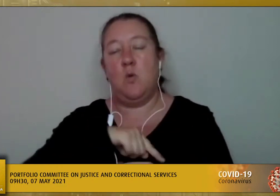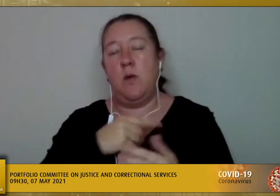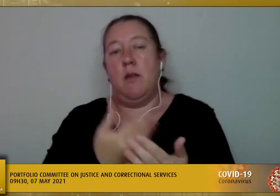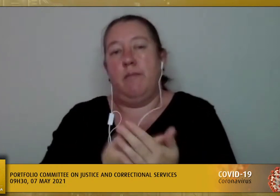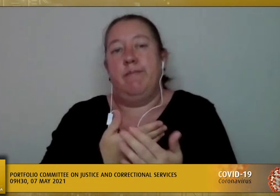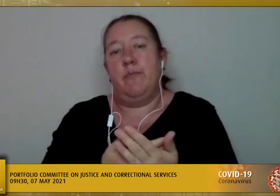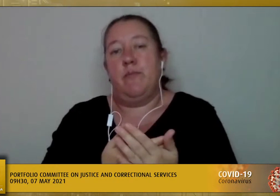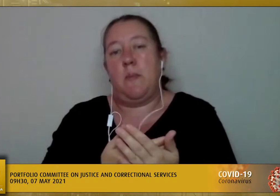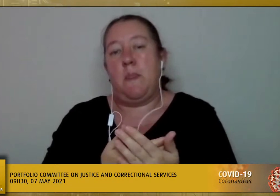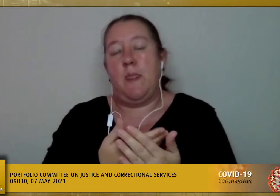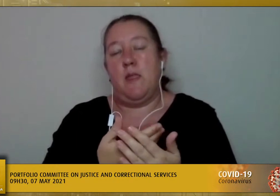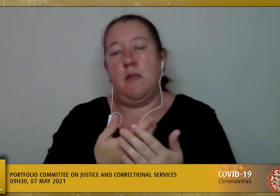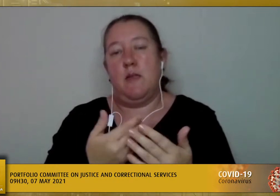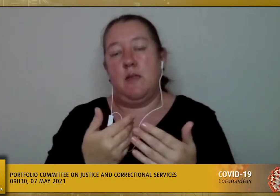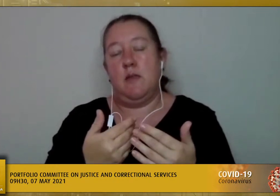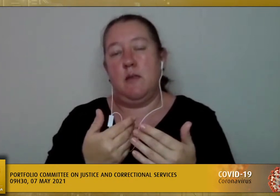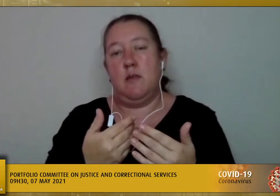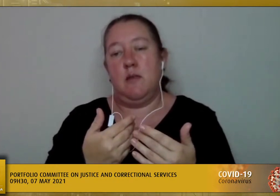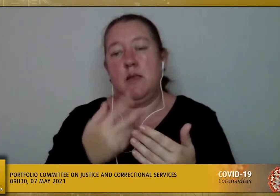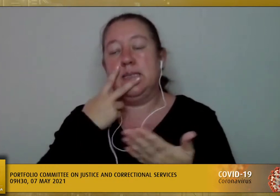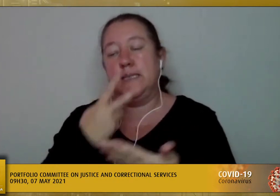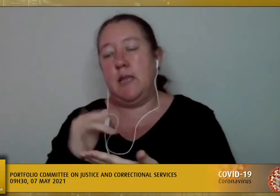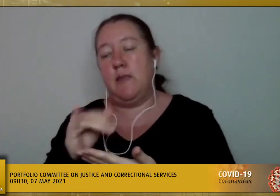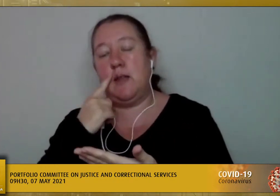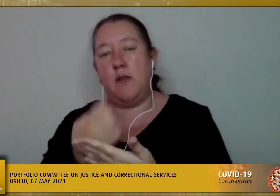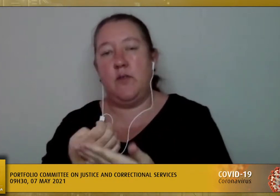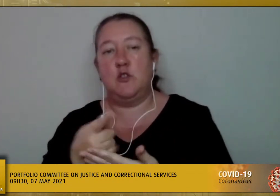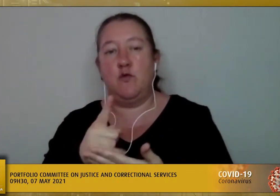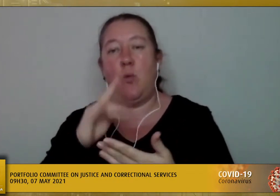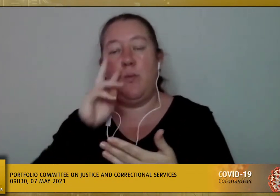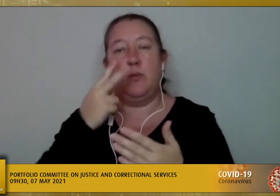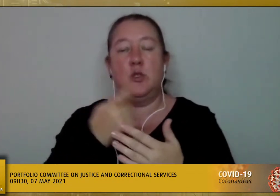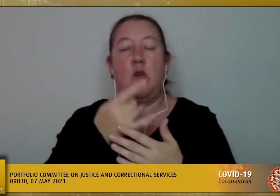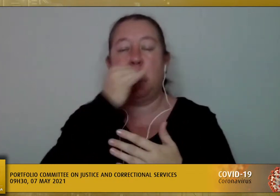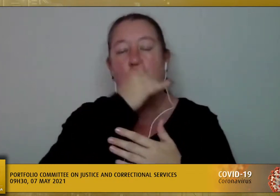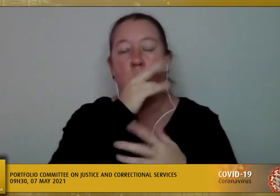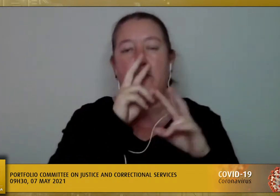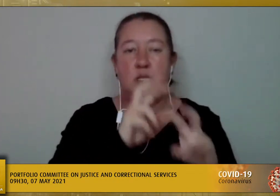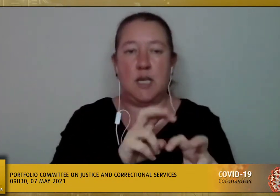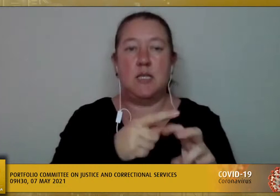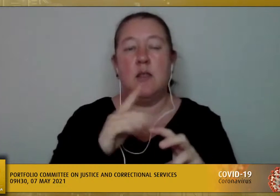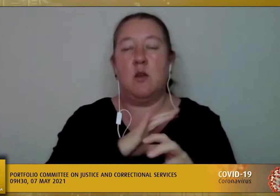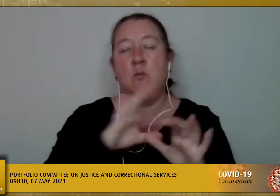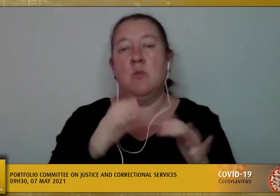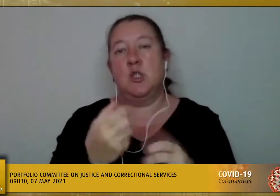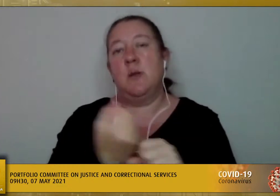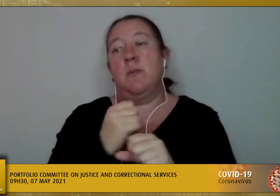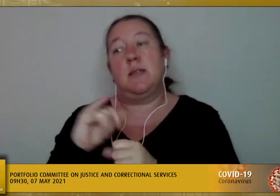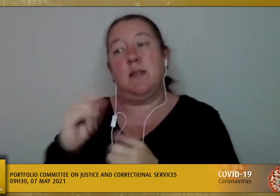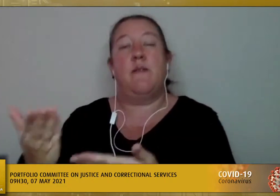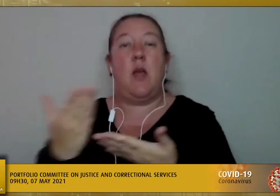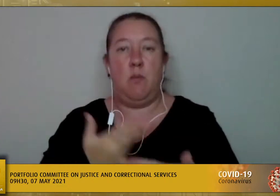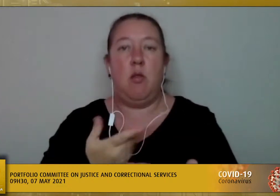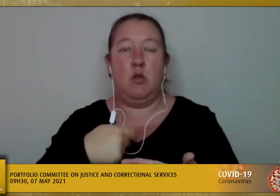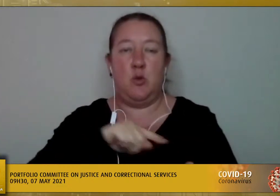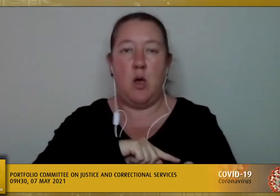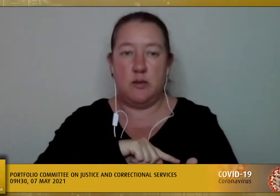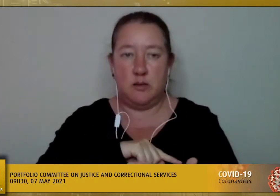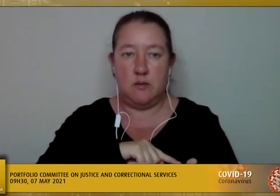to have cited that evidence for purposes over criminal investigation and the commission makes that available to us